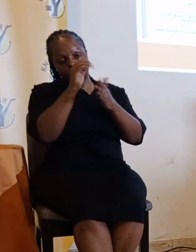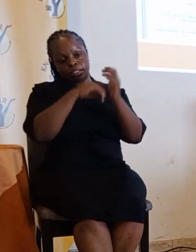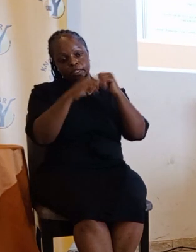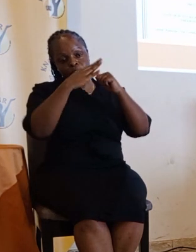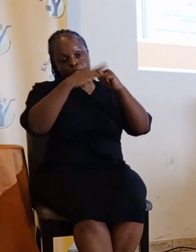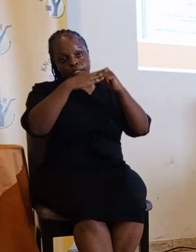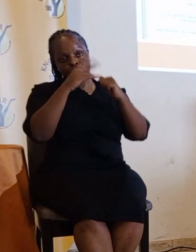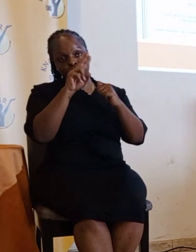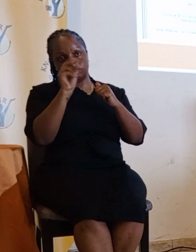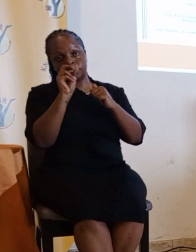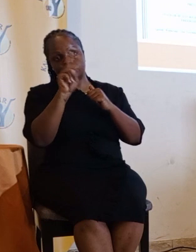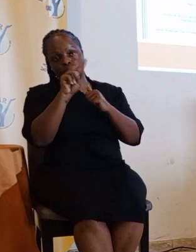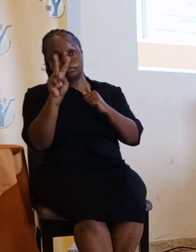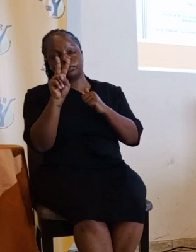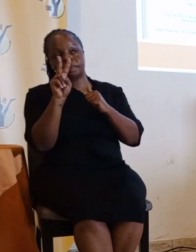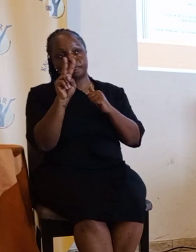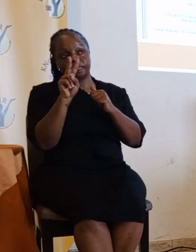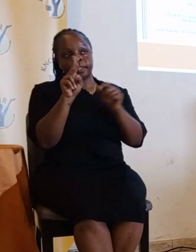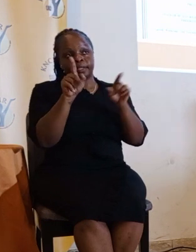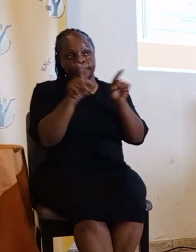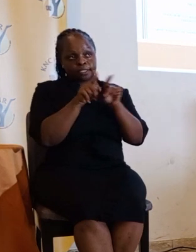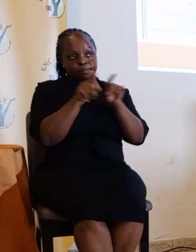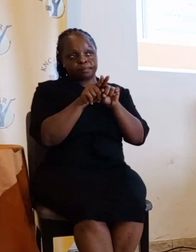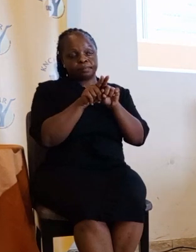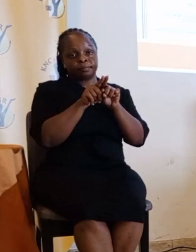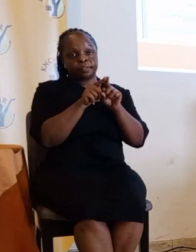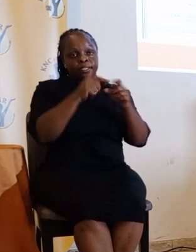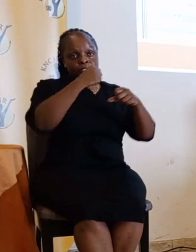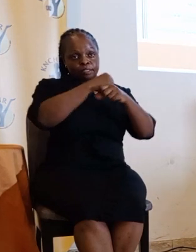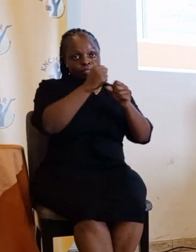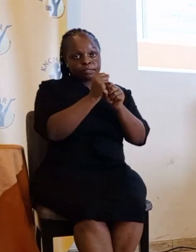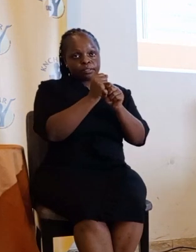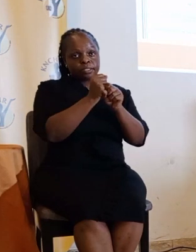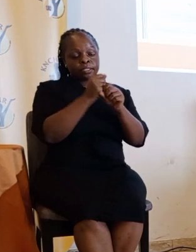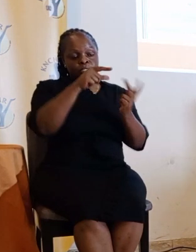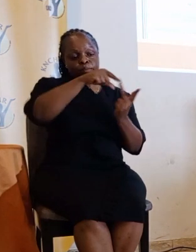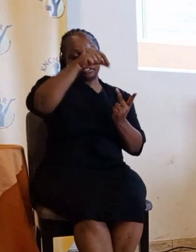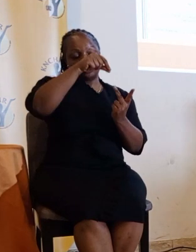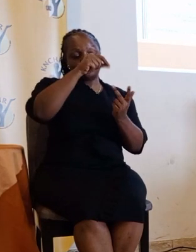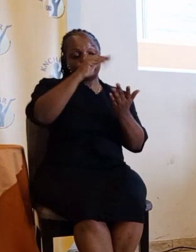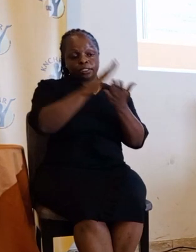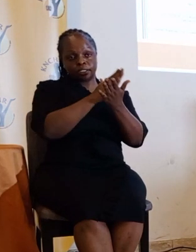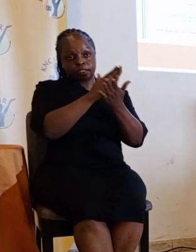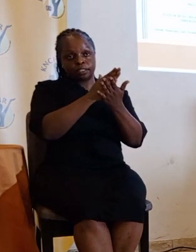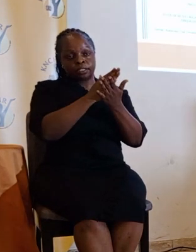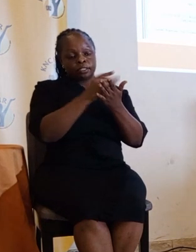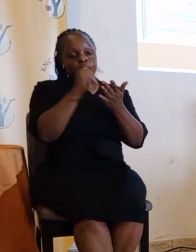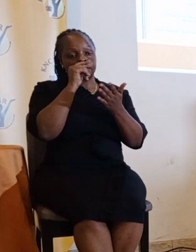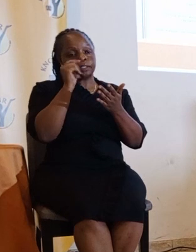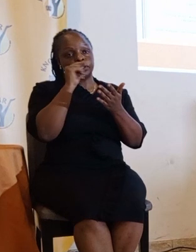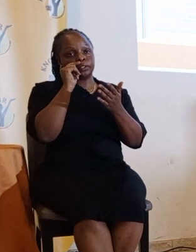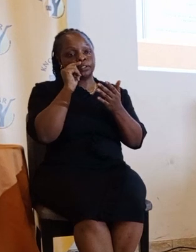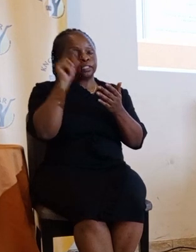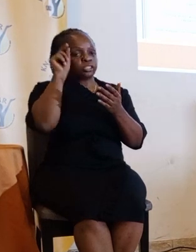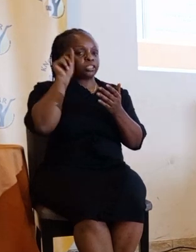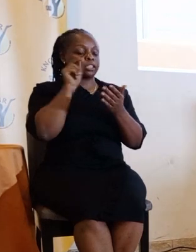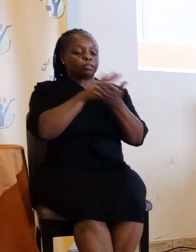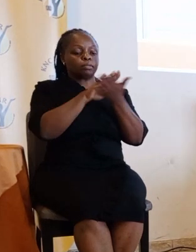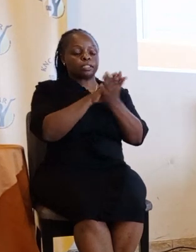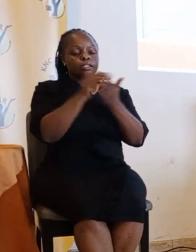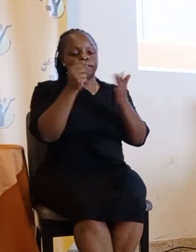August 2022. The second is the establishment of the specialized sexual and gender-based violence courts and